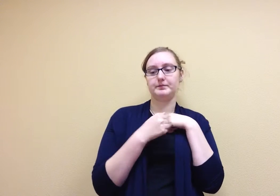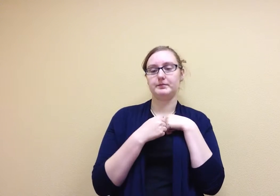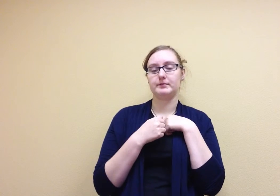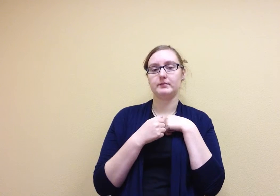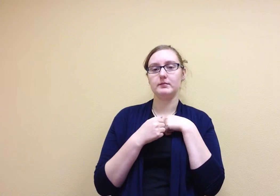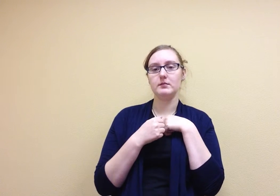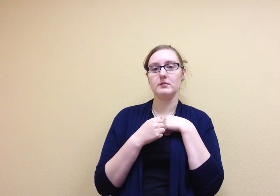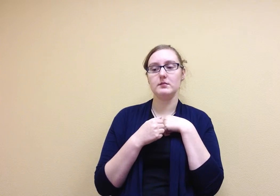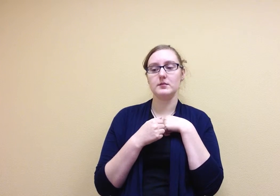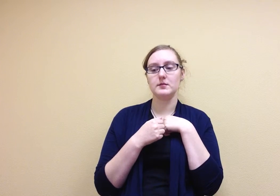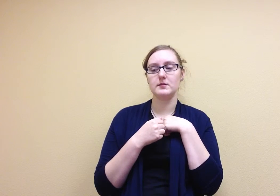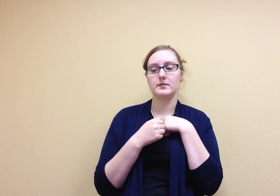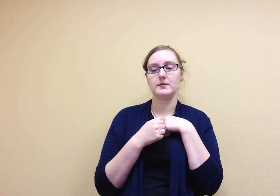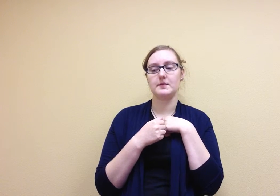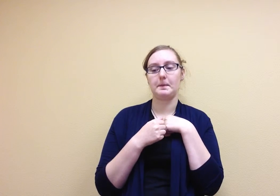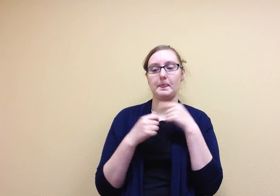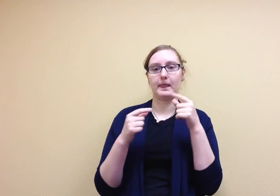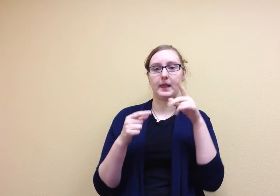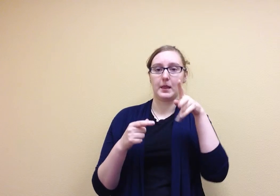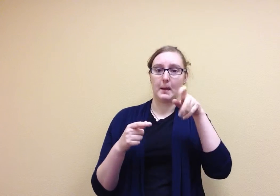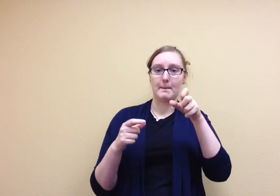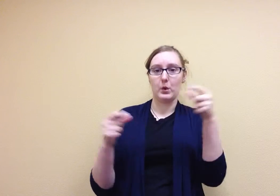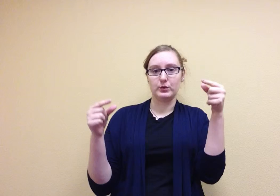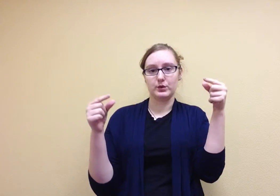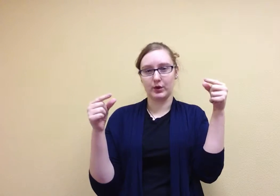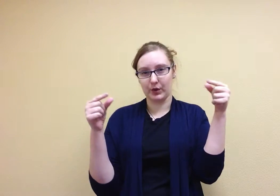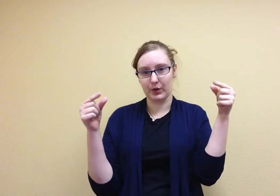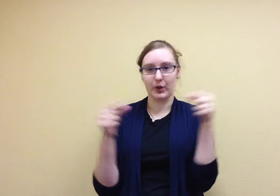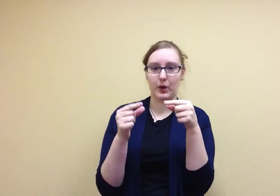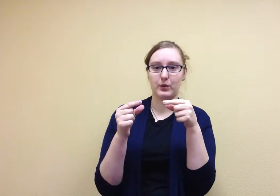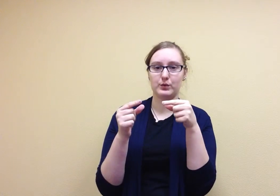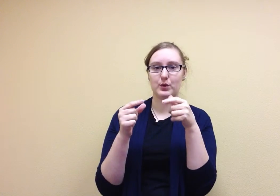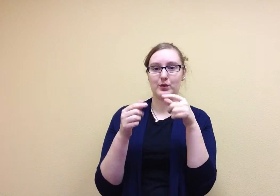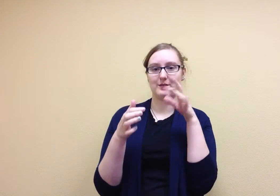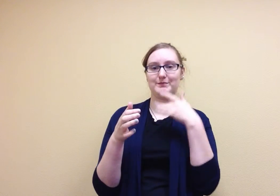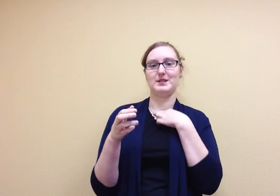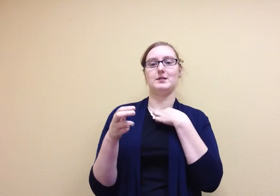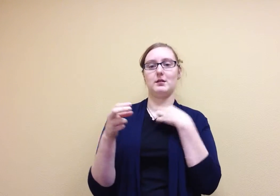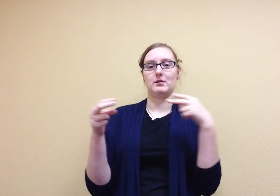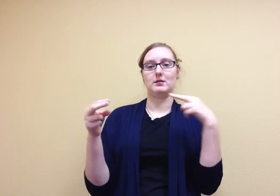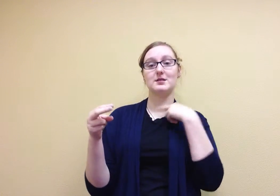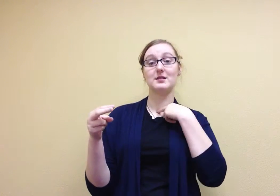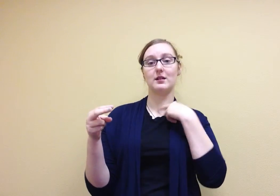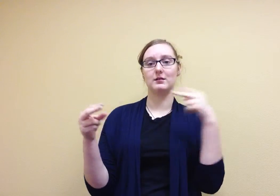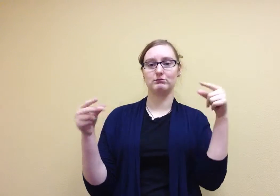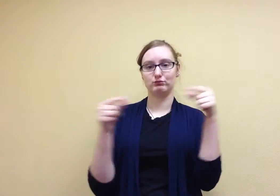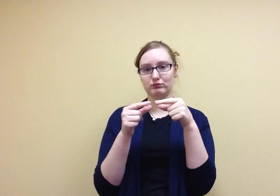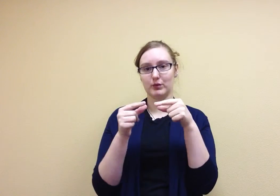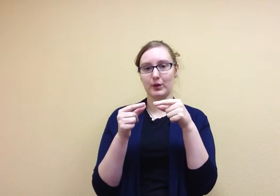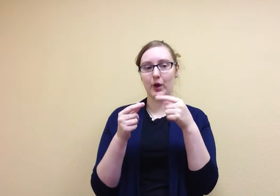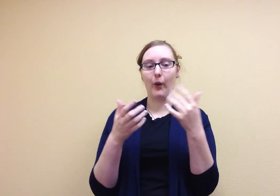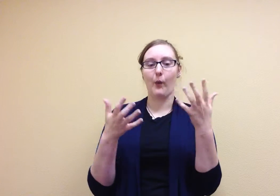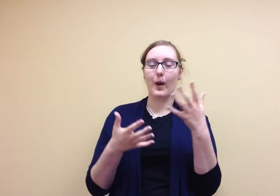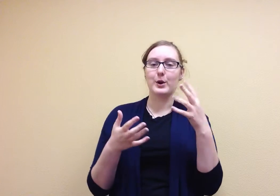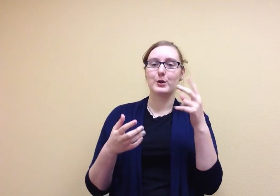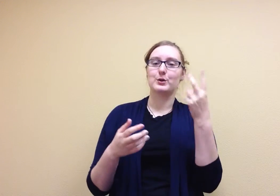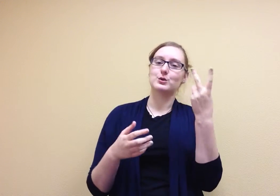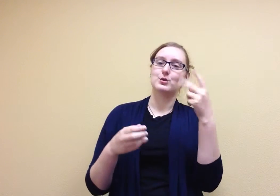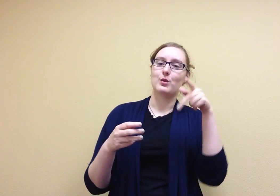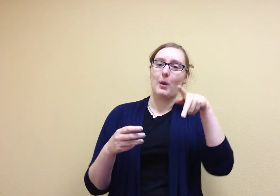The poles are close to each other, so they're stuck in the middle. A little bit. What are the two poles in that picture? We have to